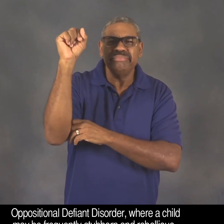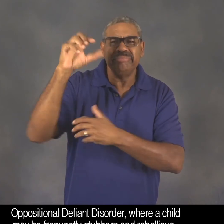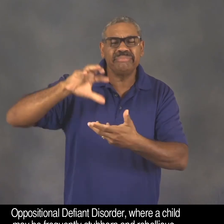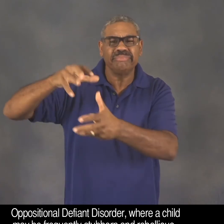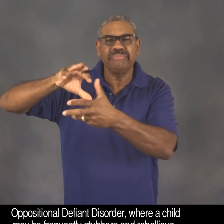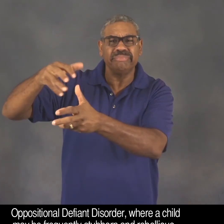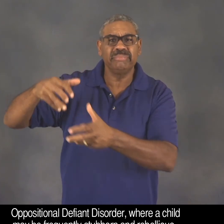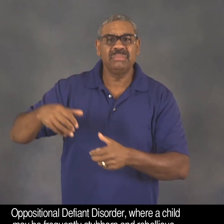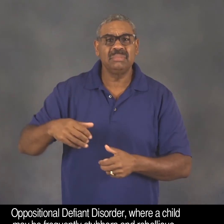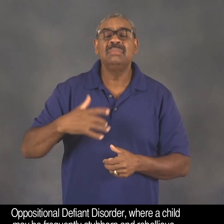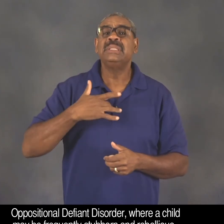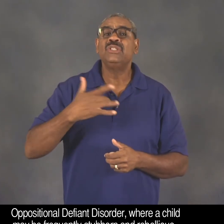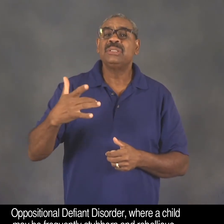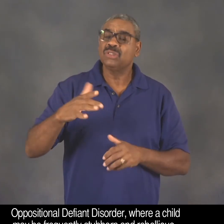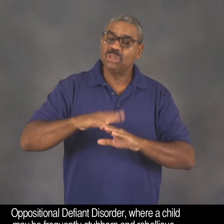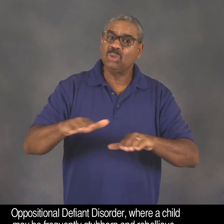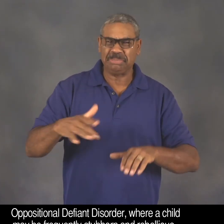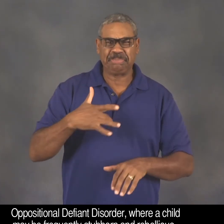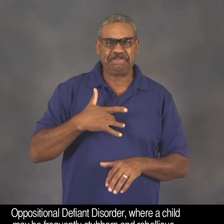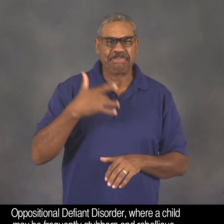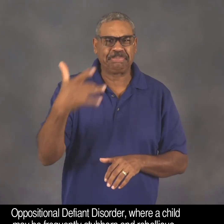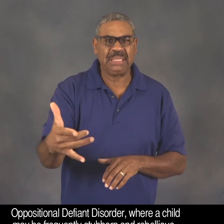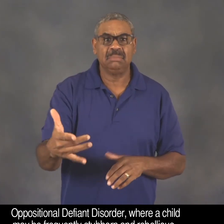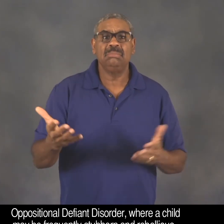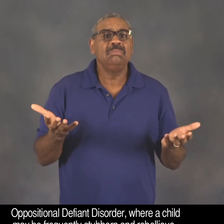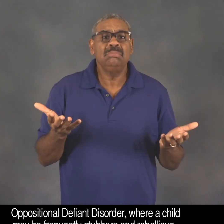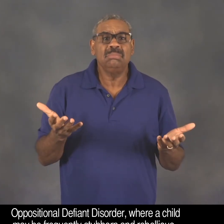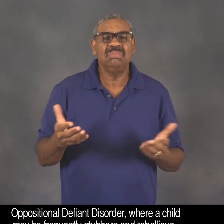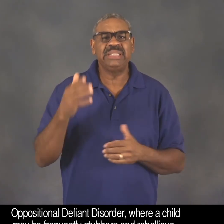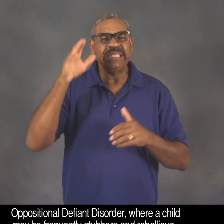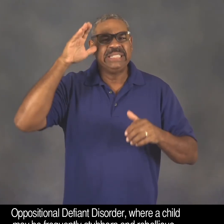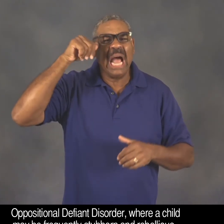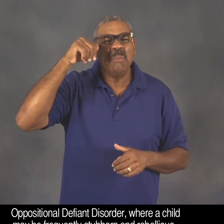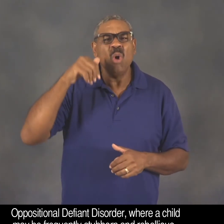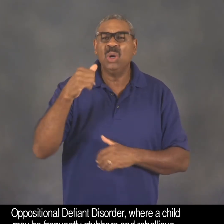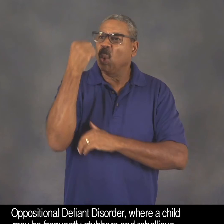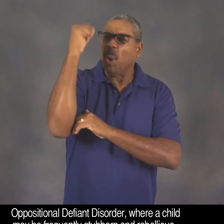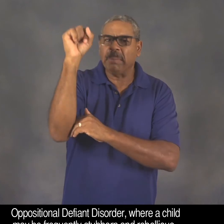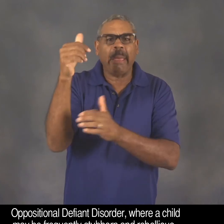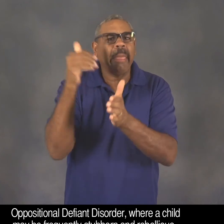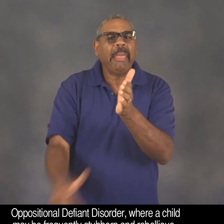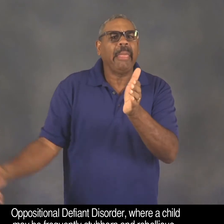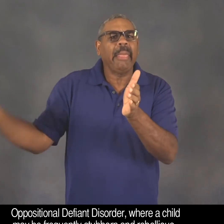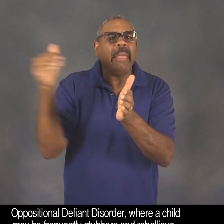oppositional defiant disorder, where a child may be frequently stubborn and rebellious.